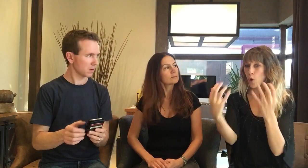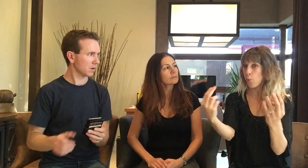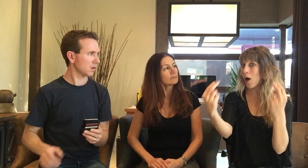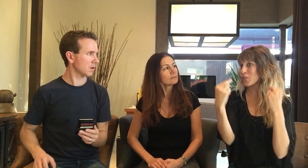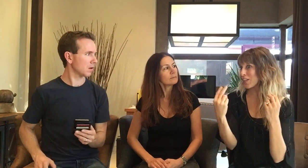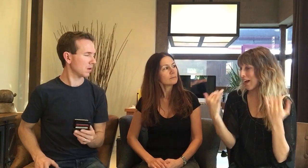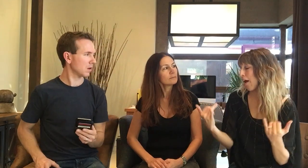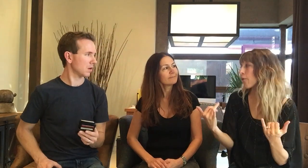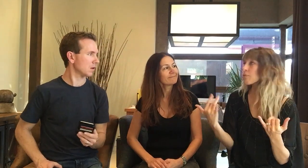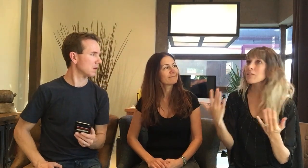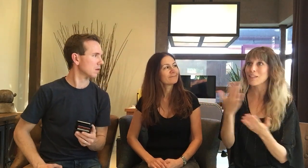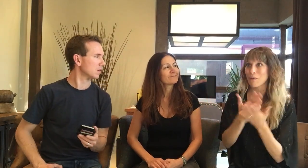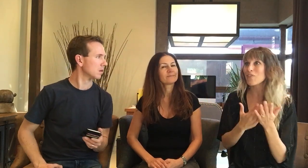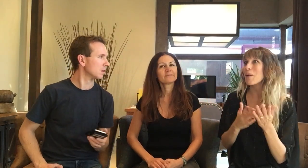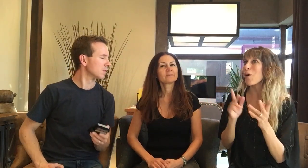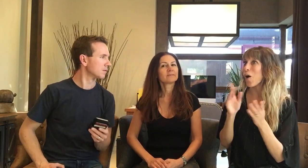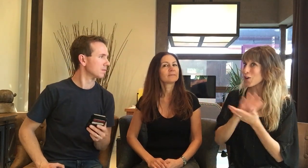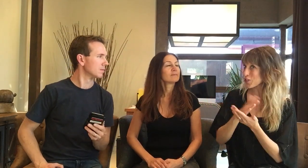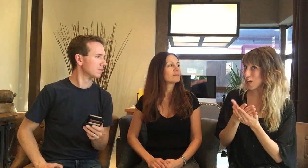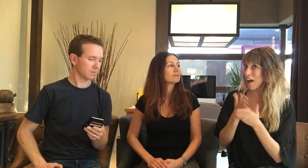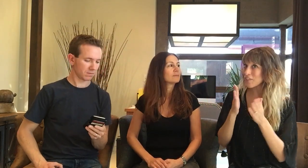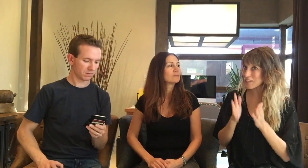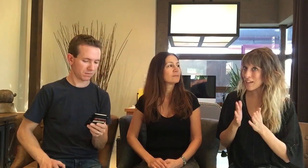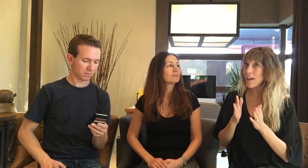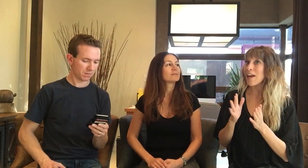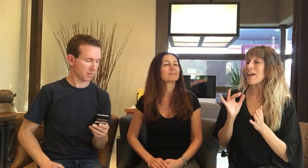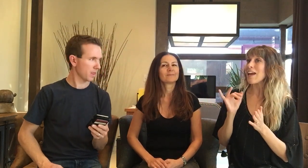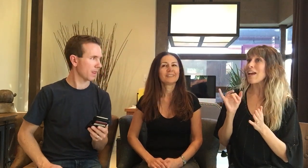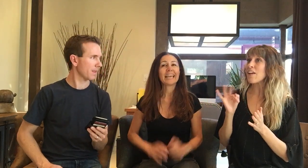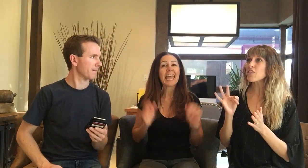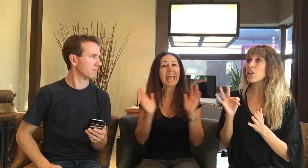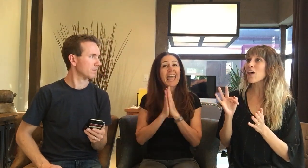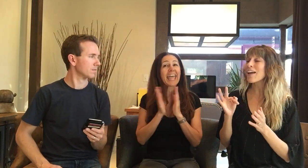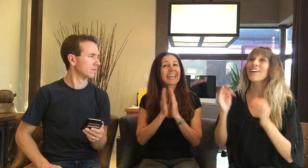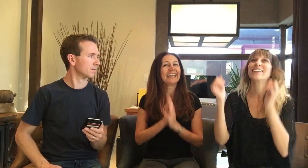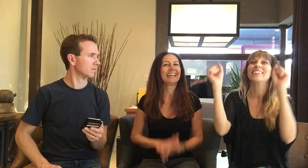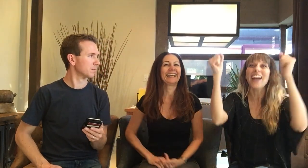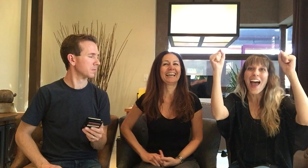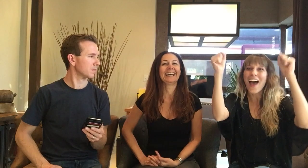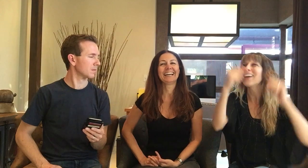are watching now, some of them are chefs. Yay! If they're like,